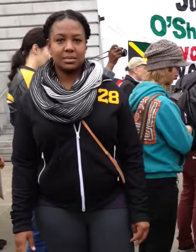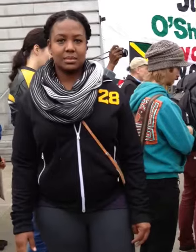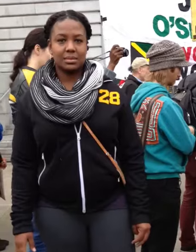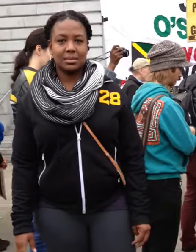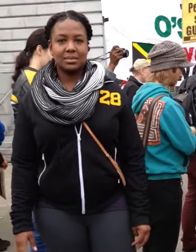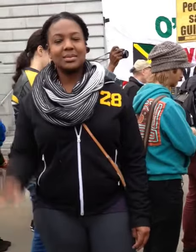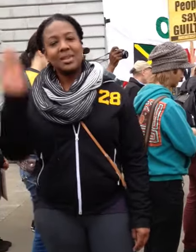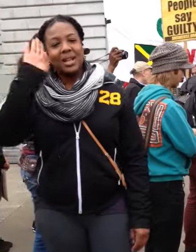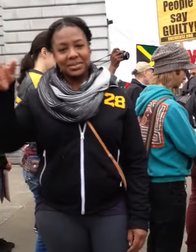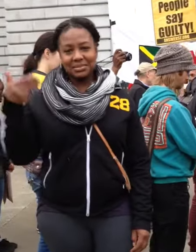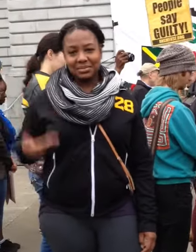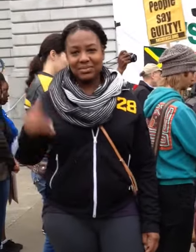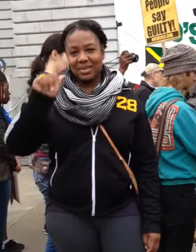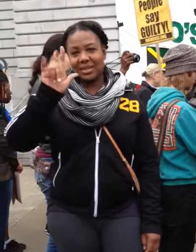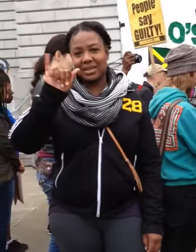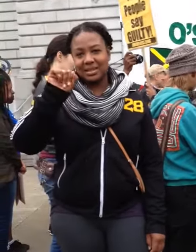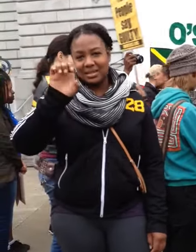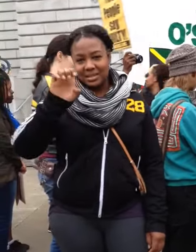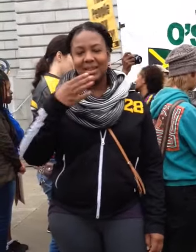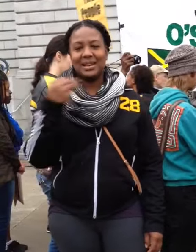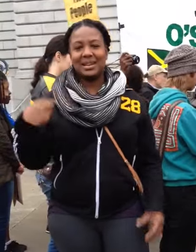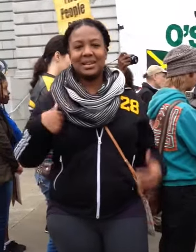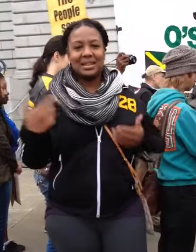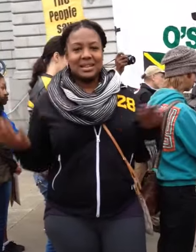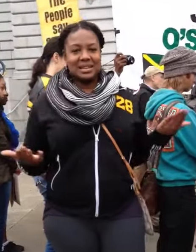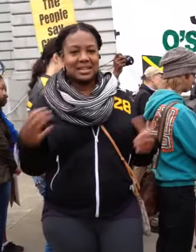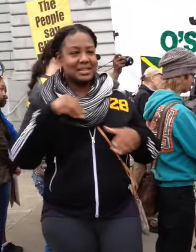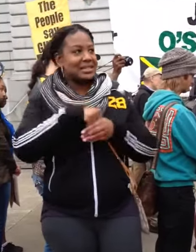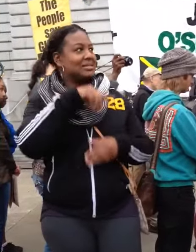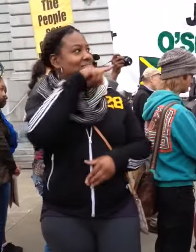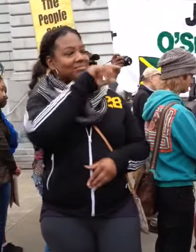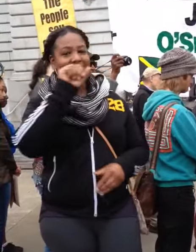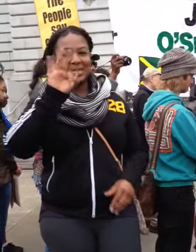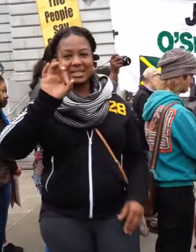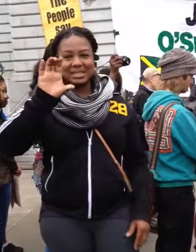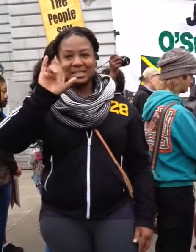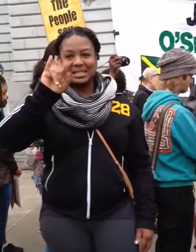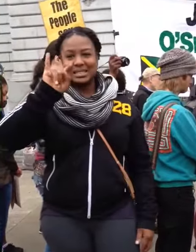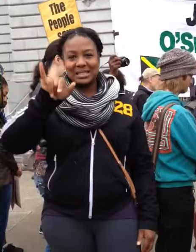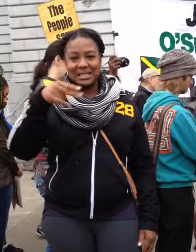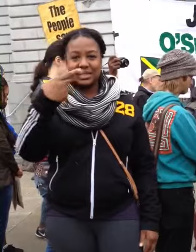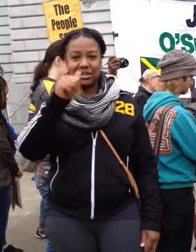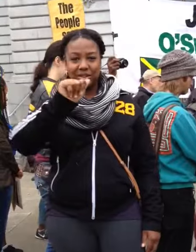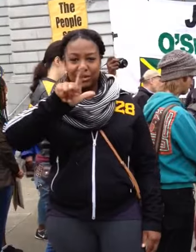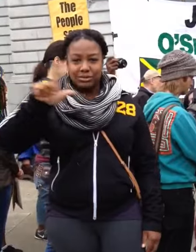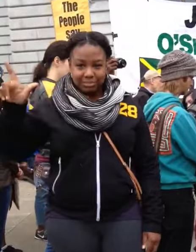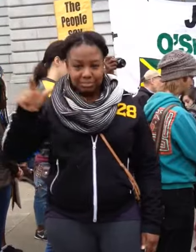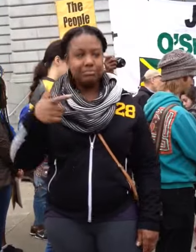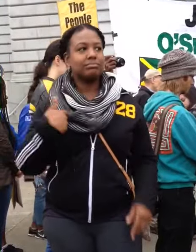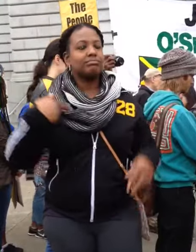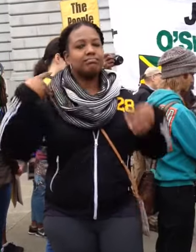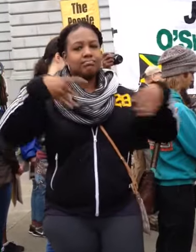Just hold on. Hold on to each other. Because at the end of the day, that's all we have.